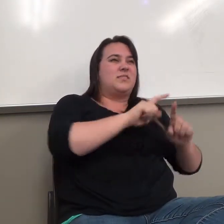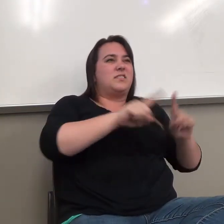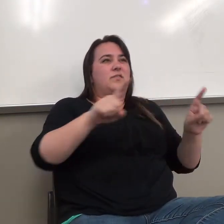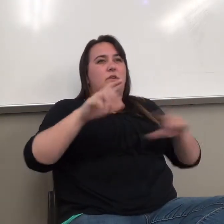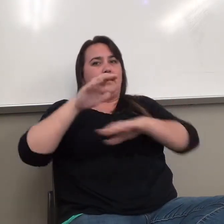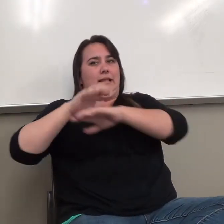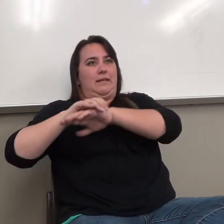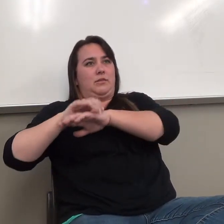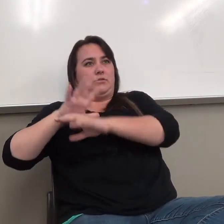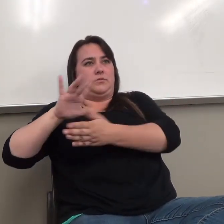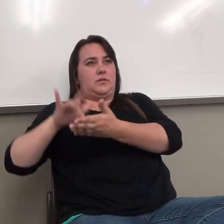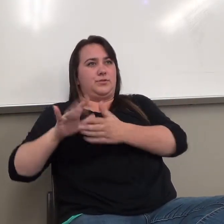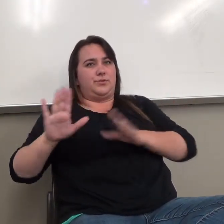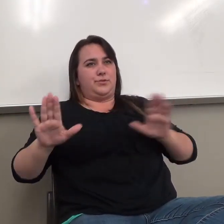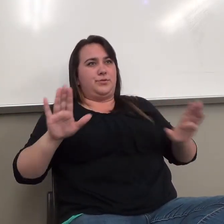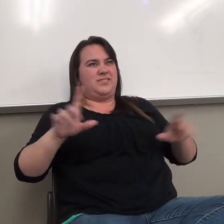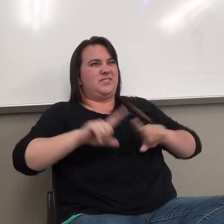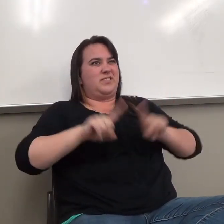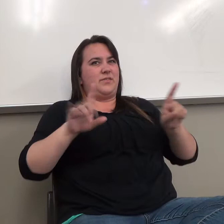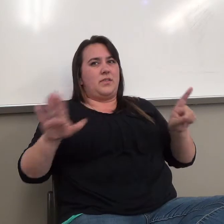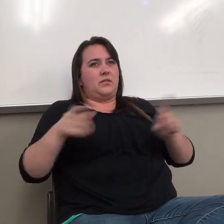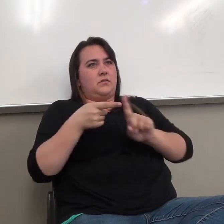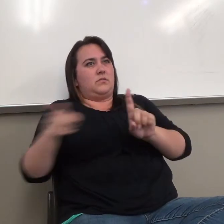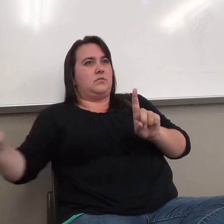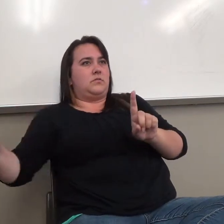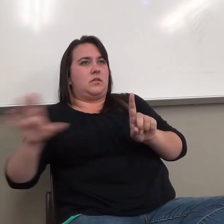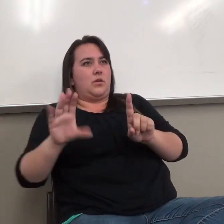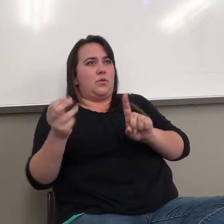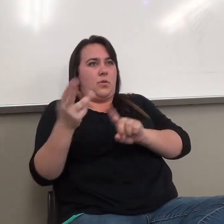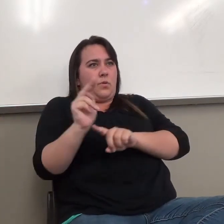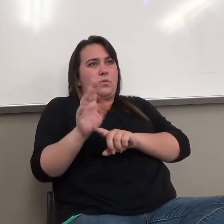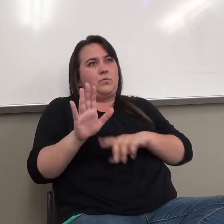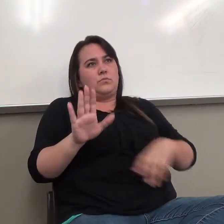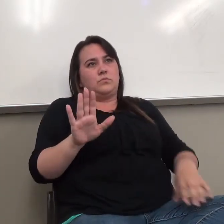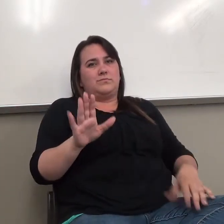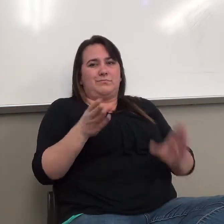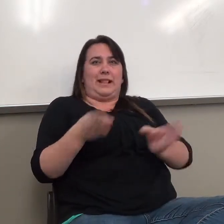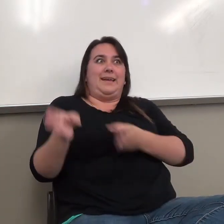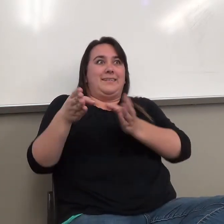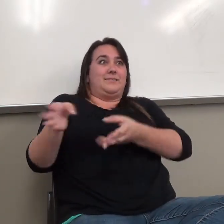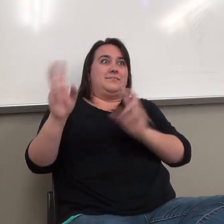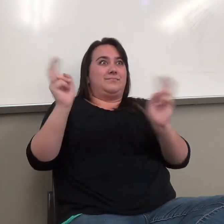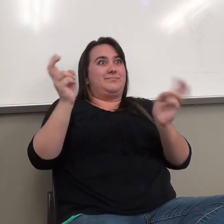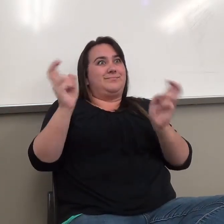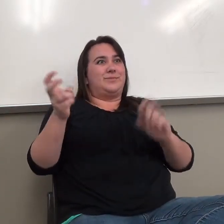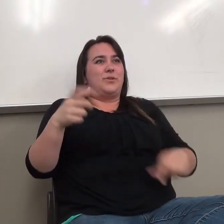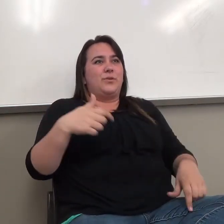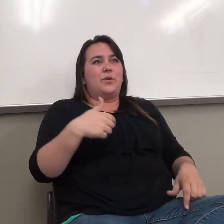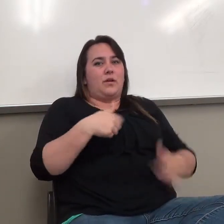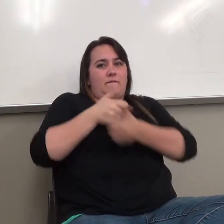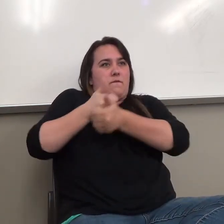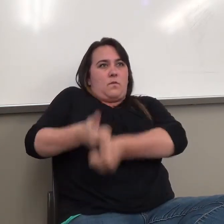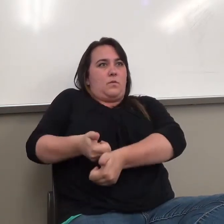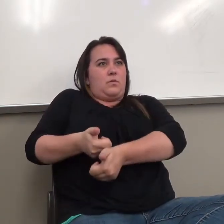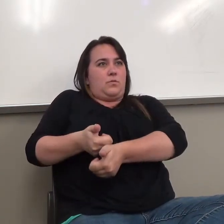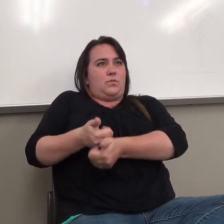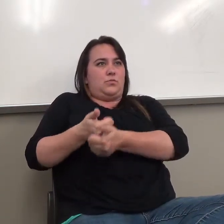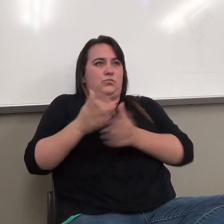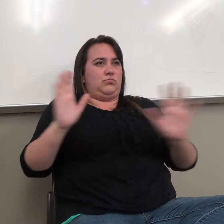Center, went off on its own little plan this time. So I am not making an attempt to